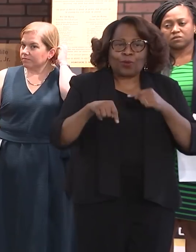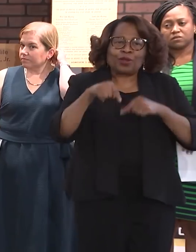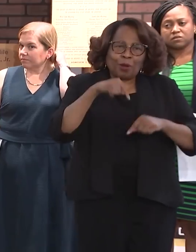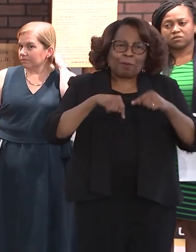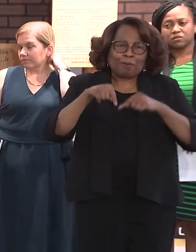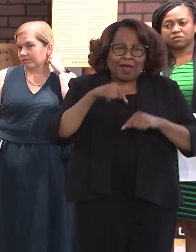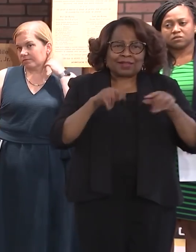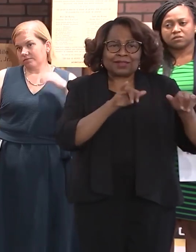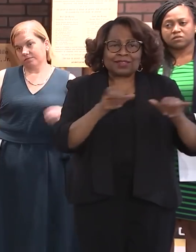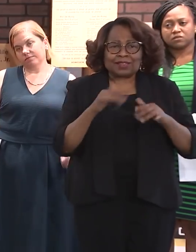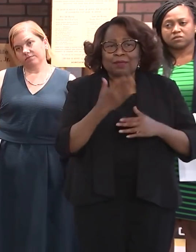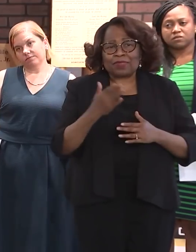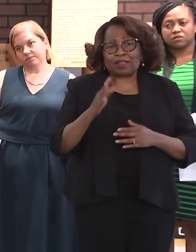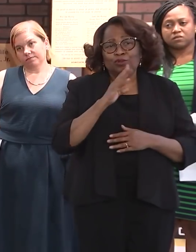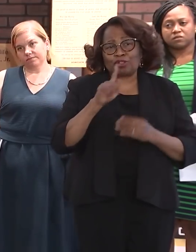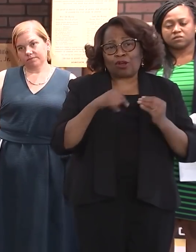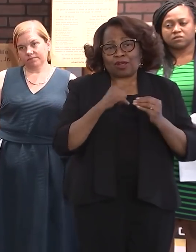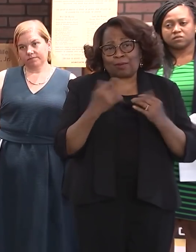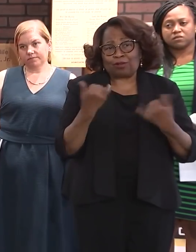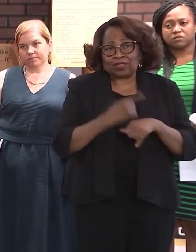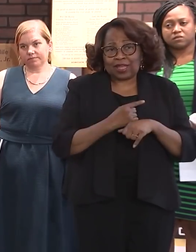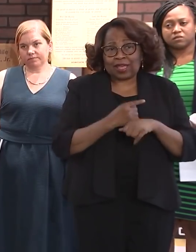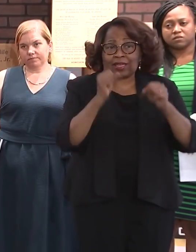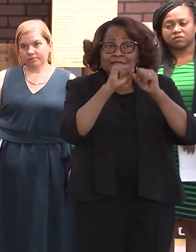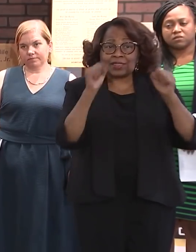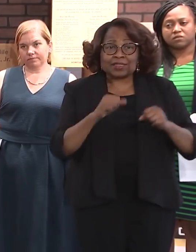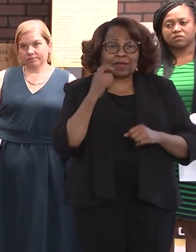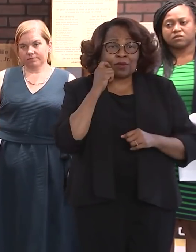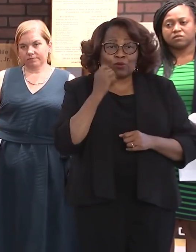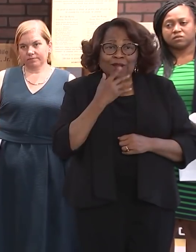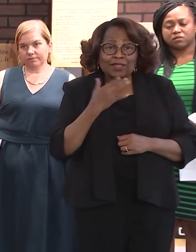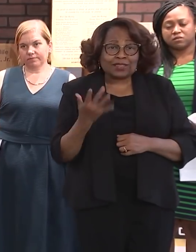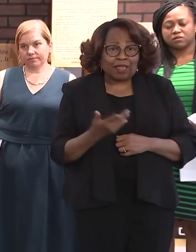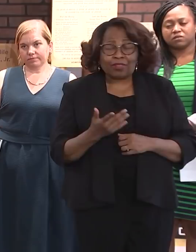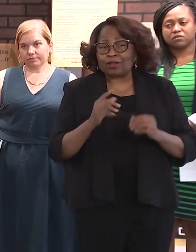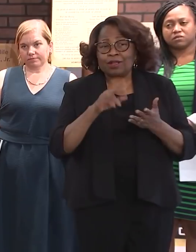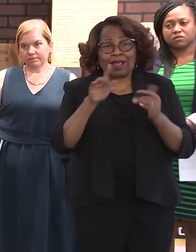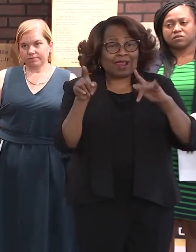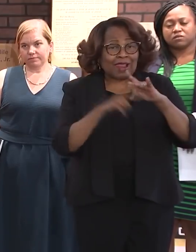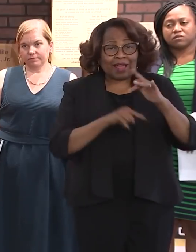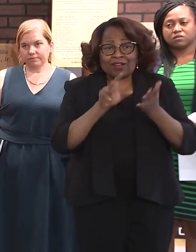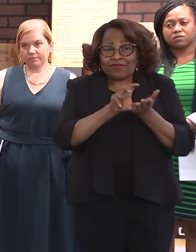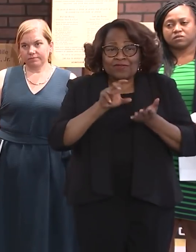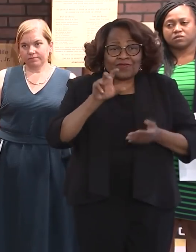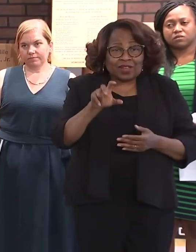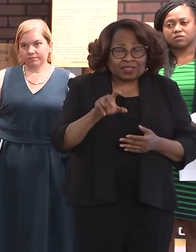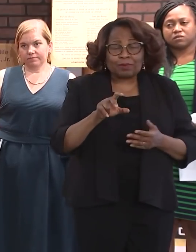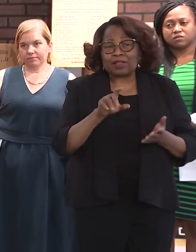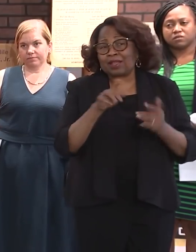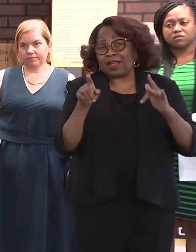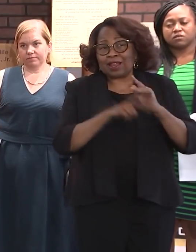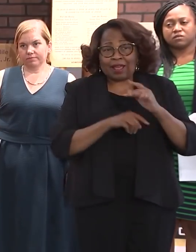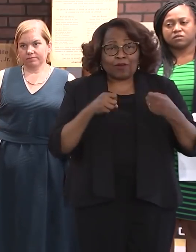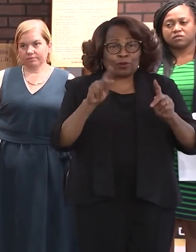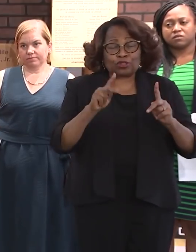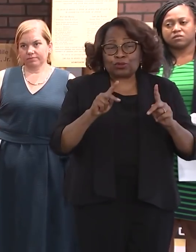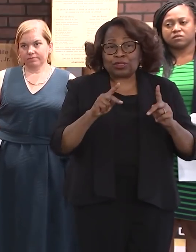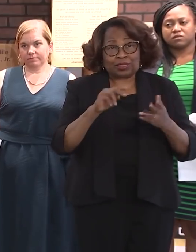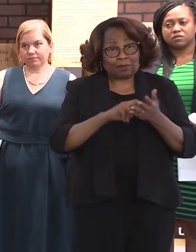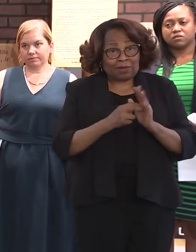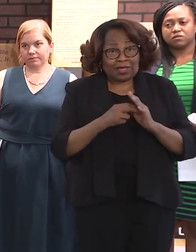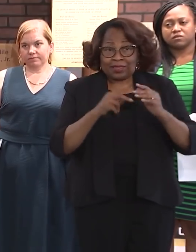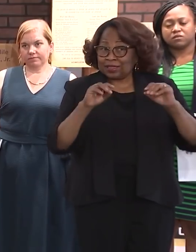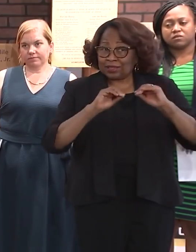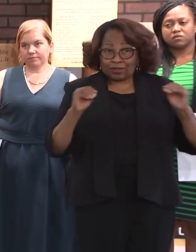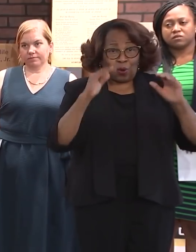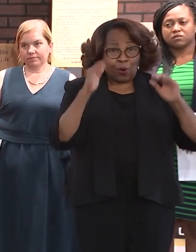places that we're talking about today. Systemic racism, lack of investment, lack of opportunity, which leads to lack of hope, despair,